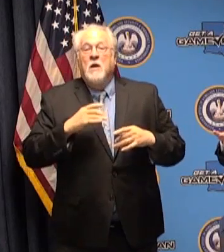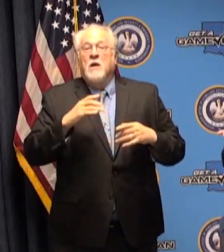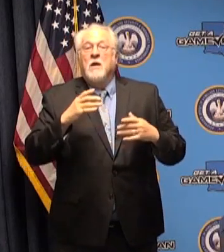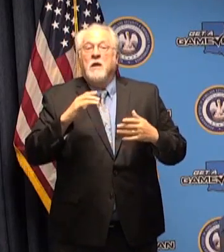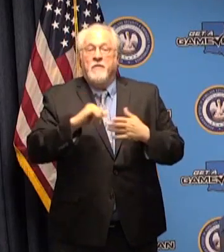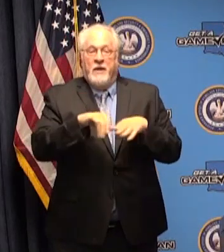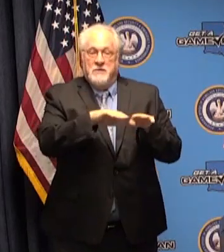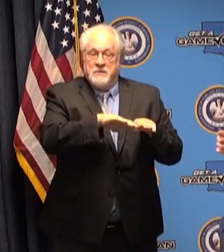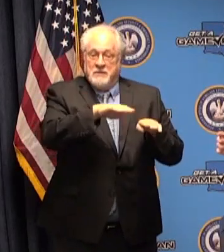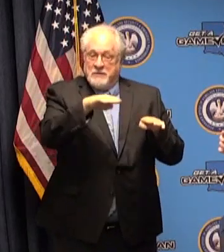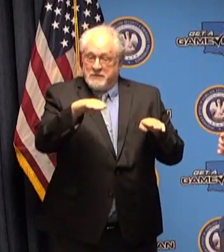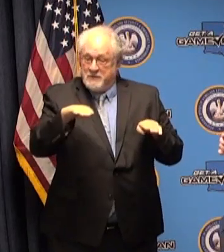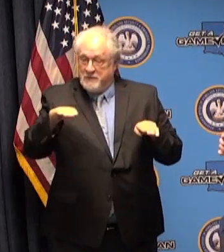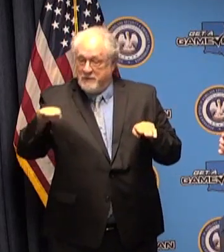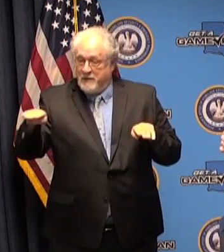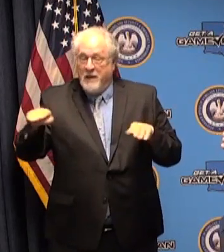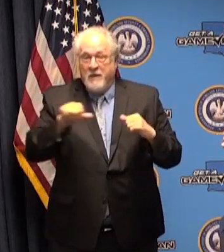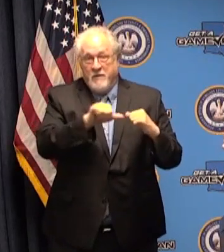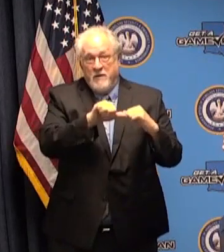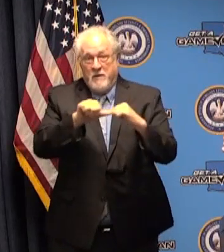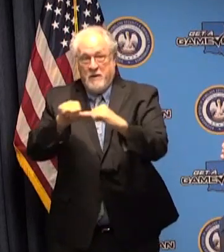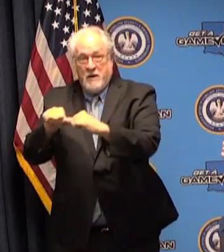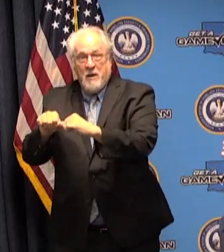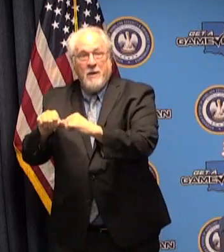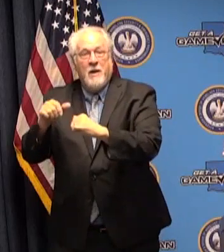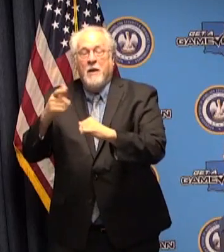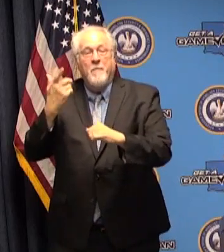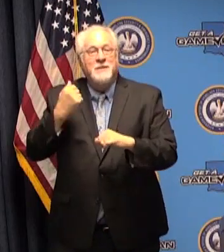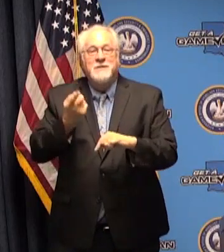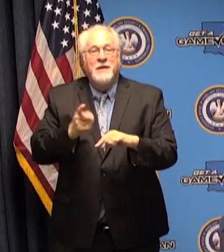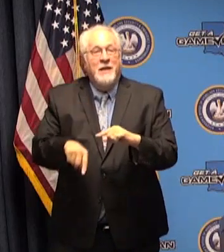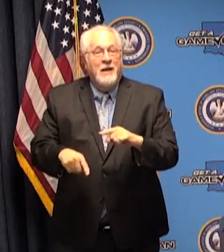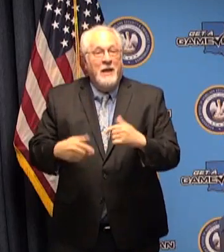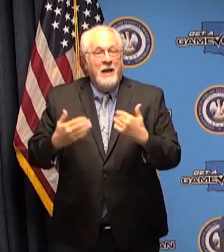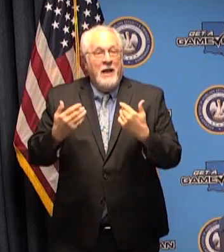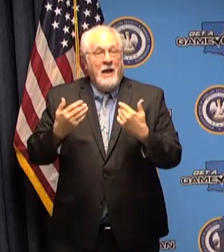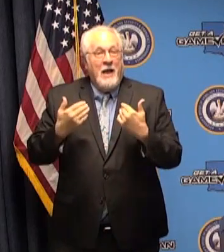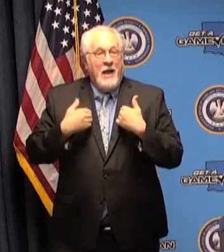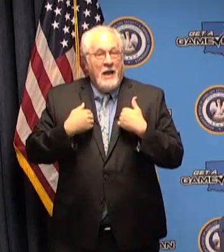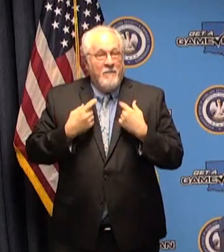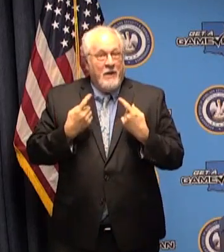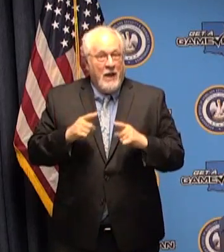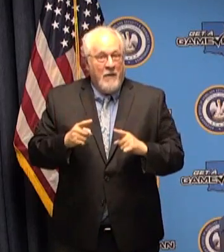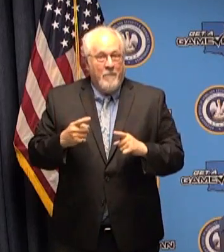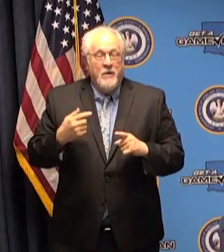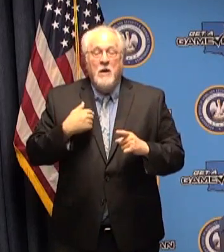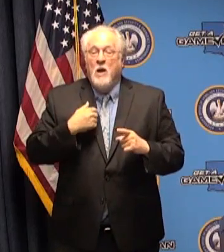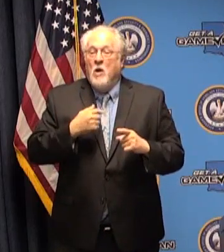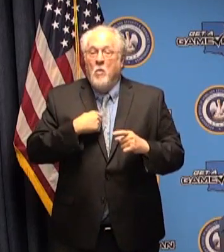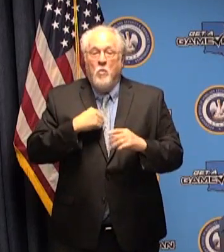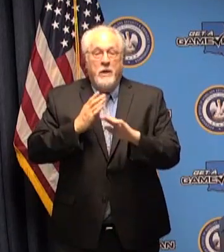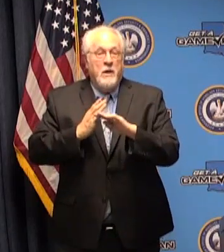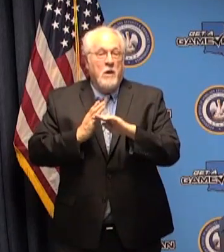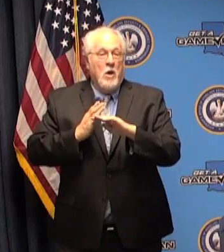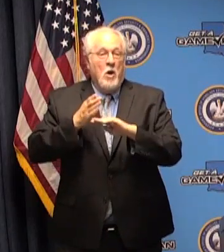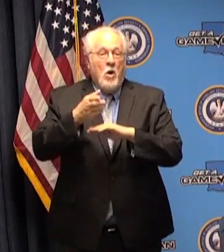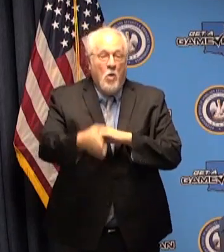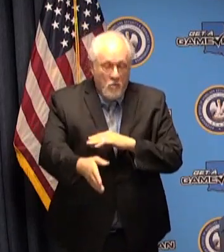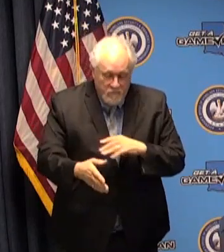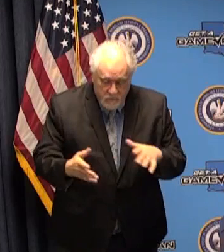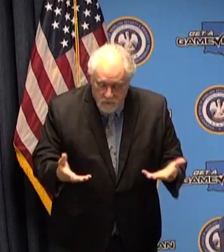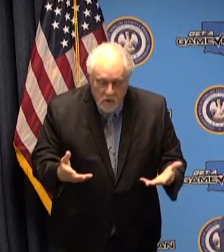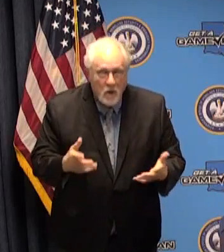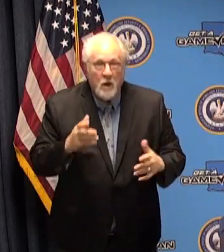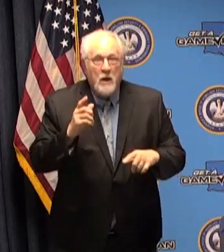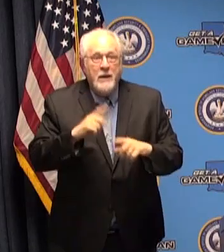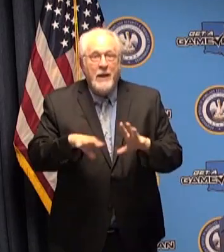So that's flattening the curve, and then you extend the duration, because what we cannot have happen is that we exceed our capacity to deliver critical